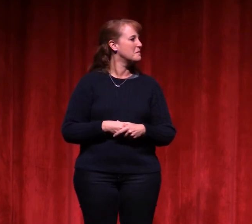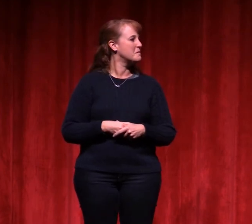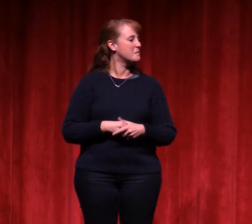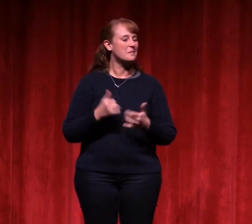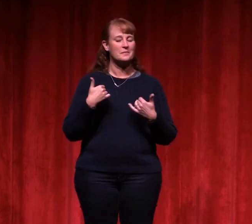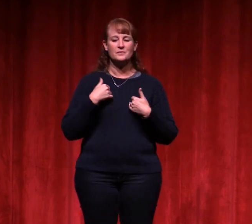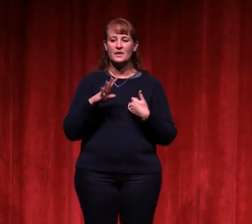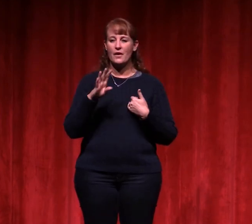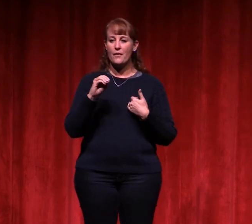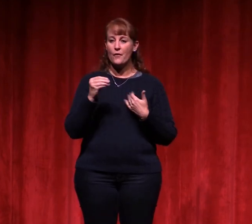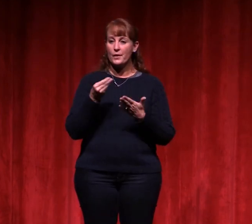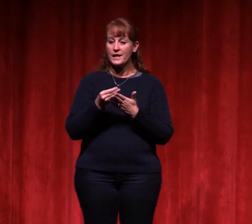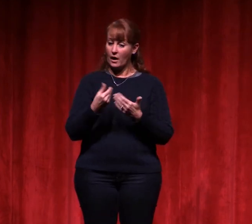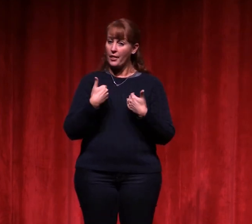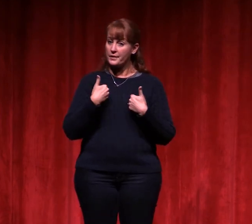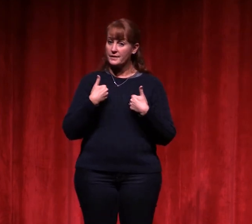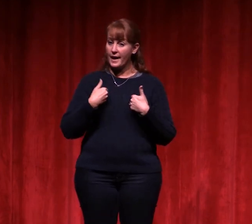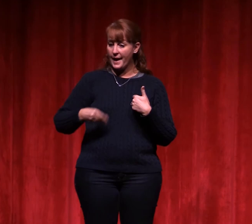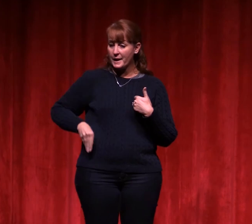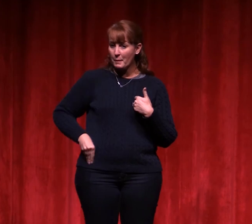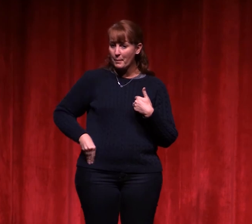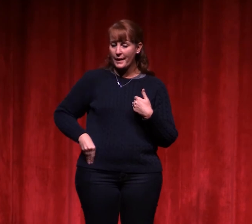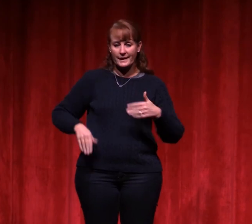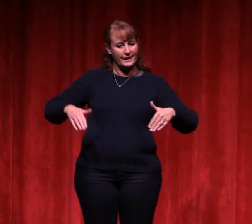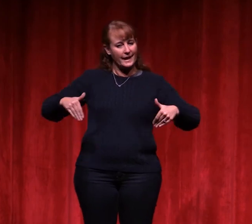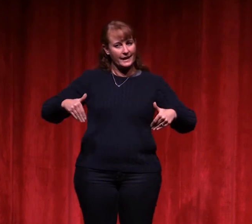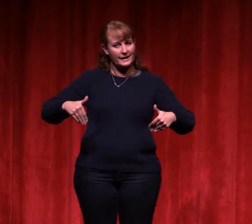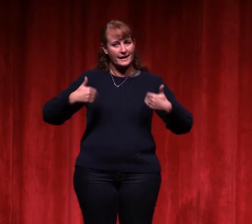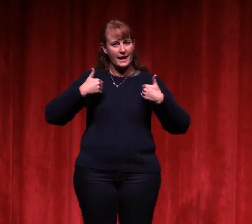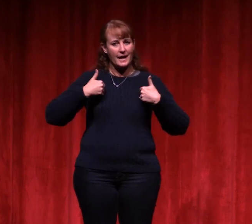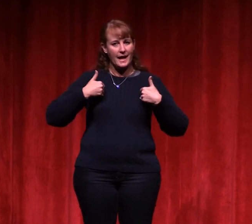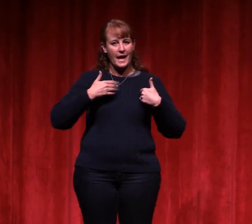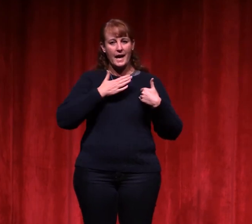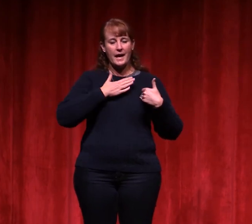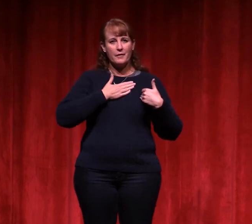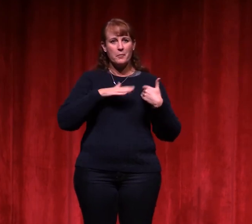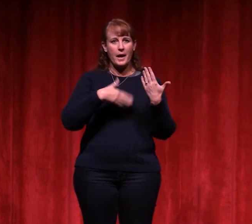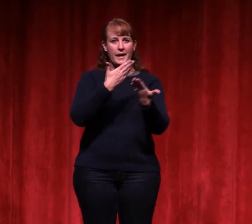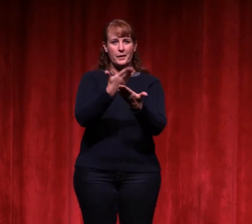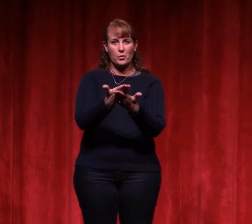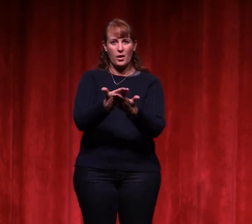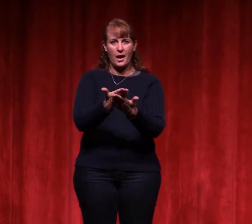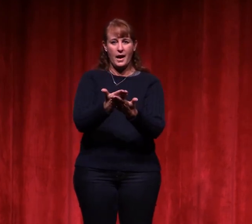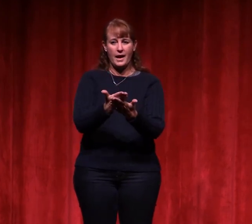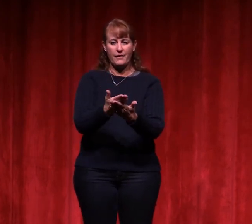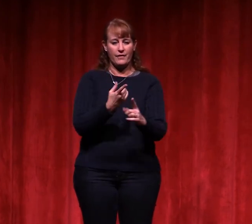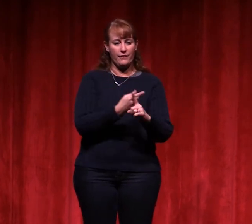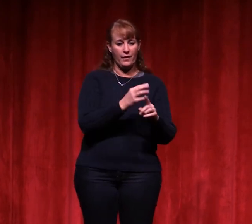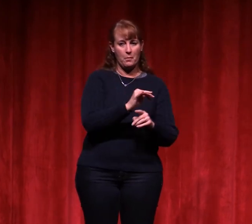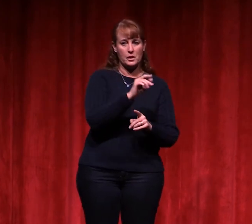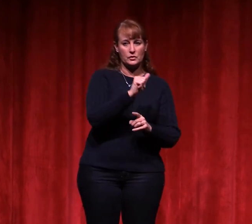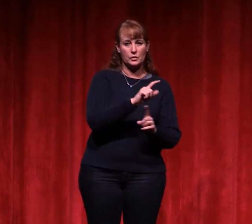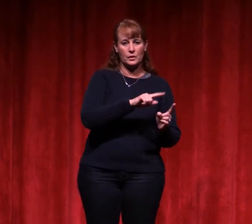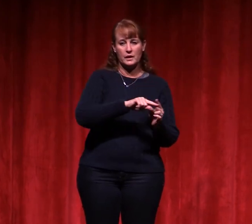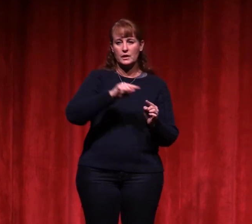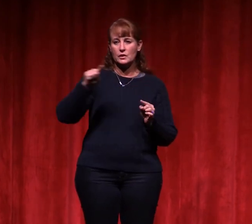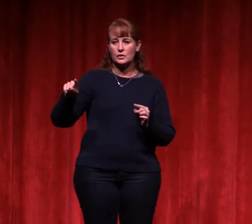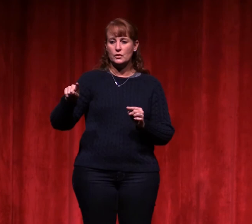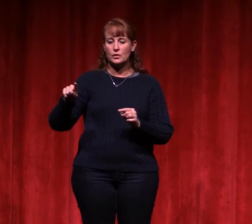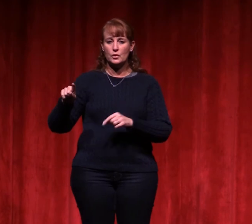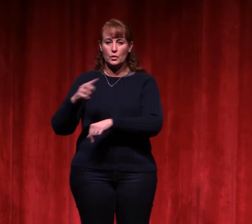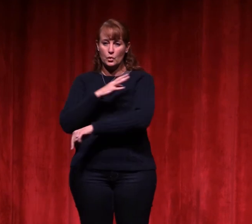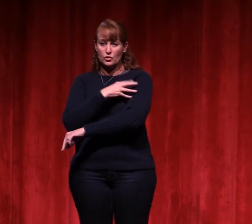I had $40 in my pocket and I had not yet made my destination, having traveled from Missoula to Zurich,